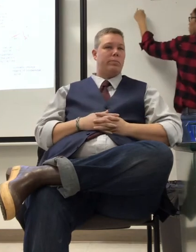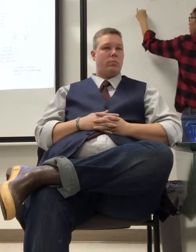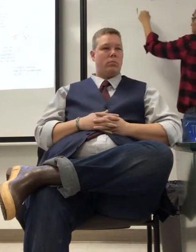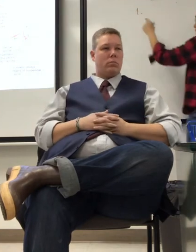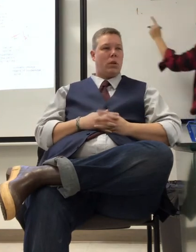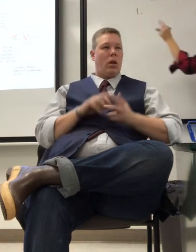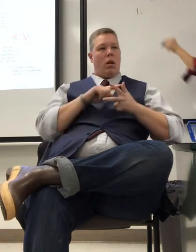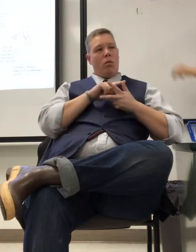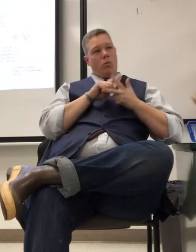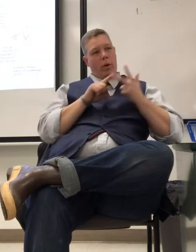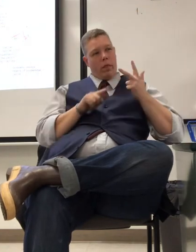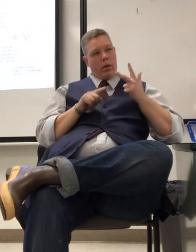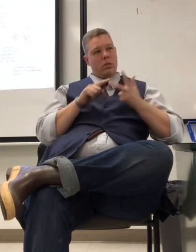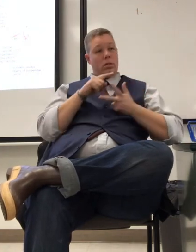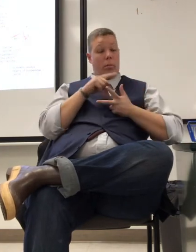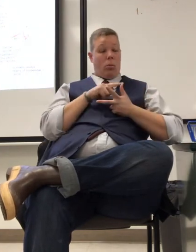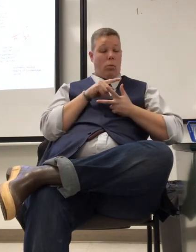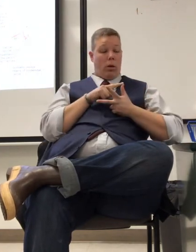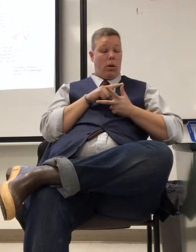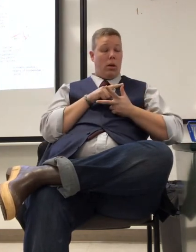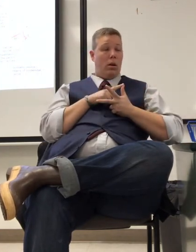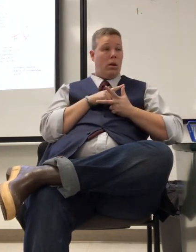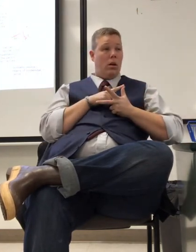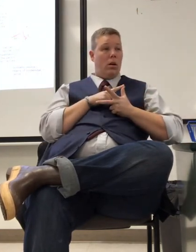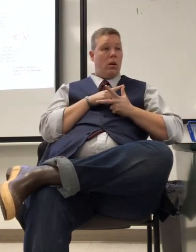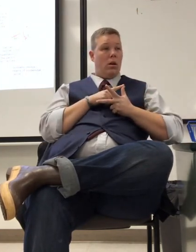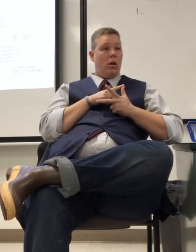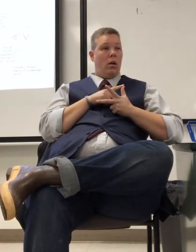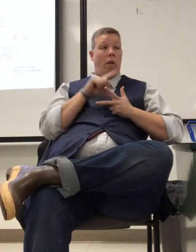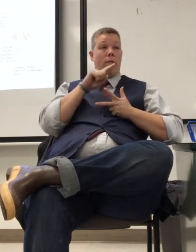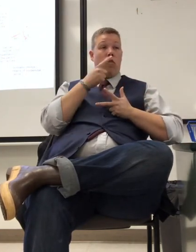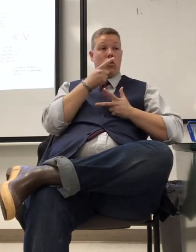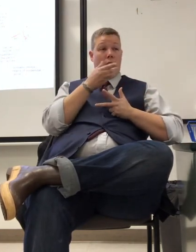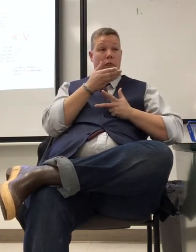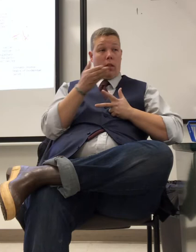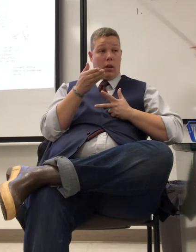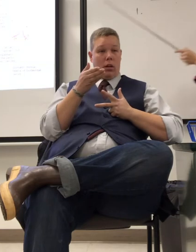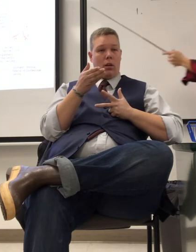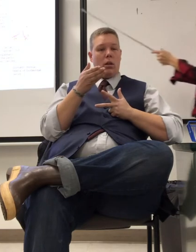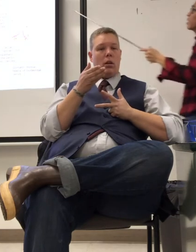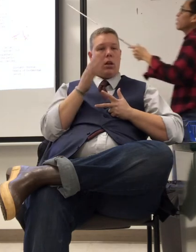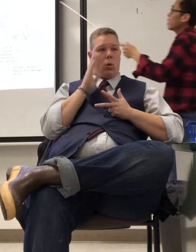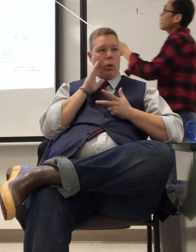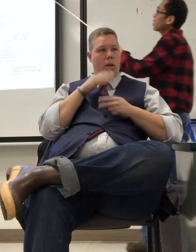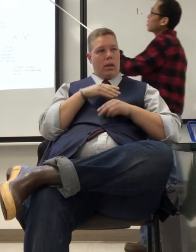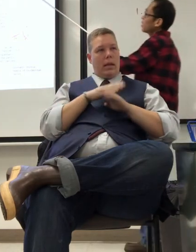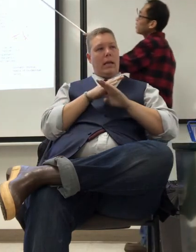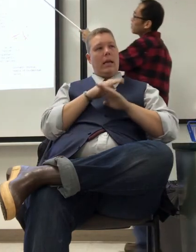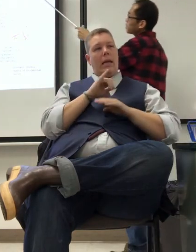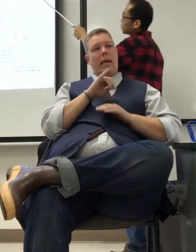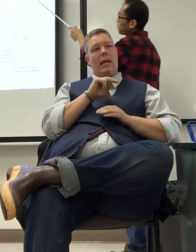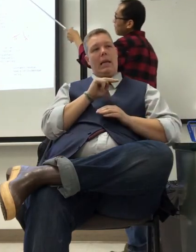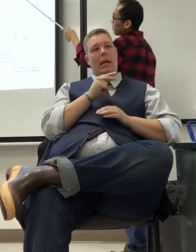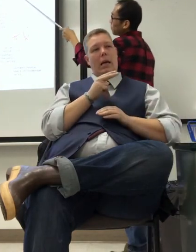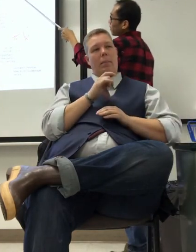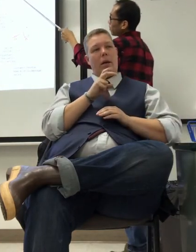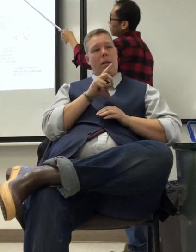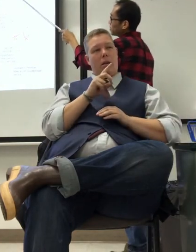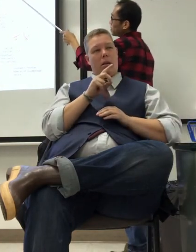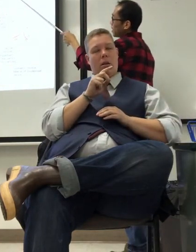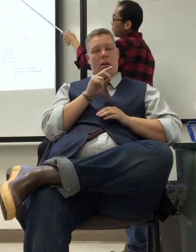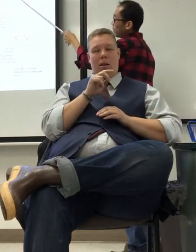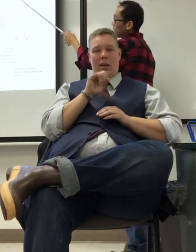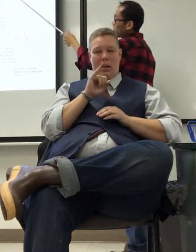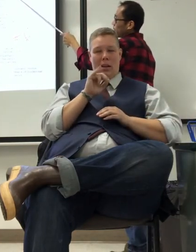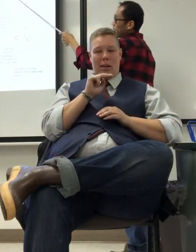There's three things. Okay, number one. The first thing it does is going to inhibit. There's a little fiber there.